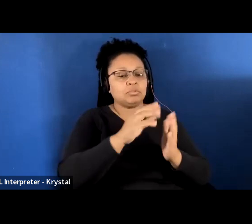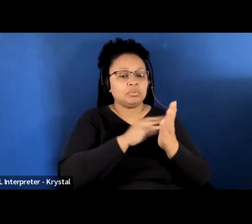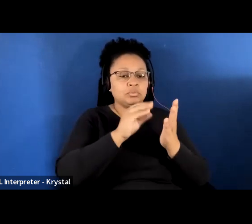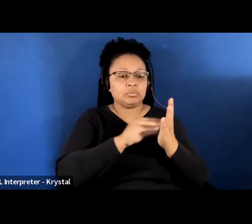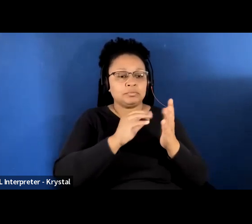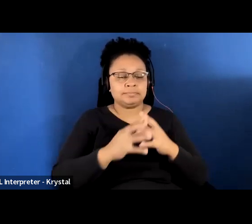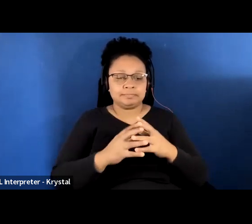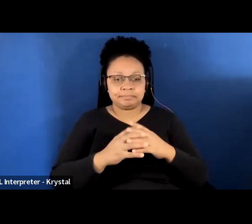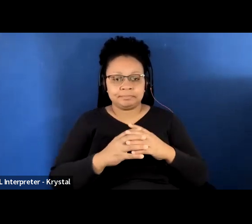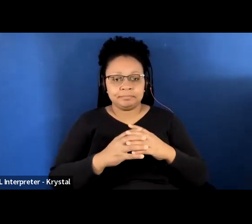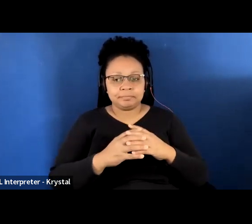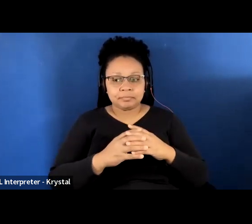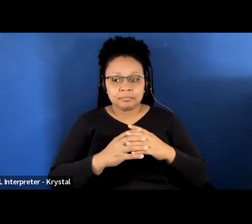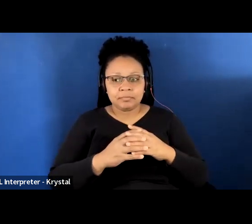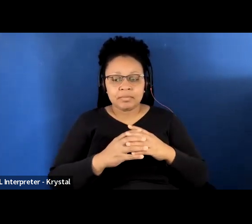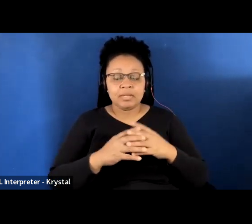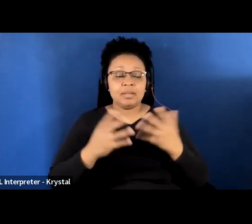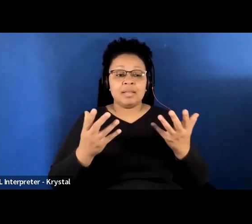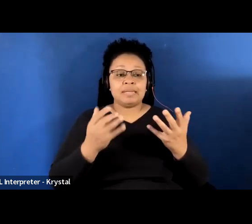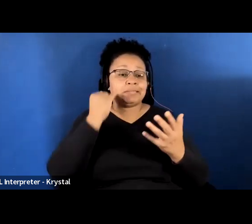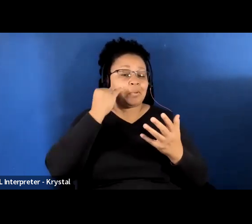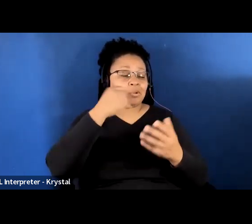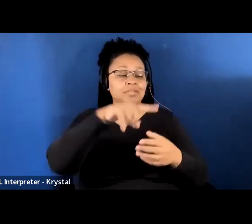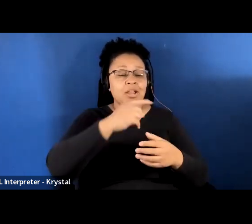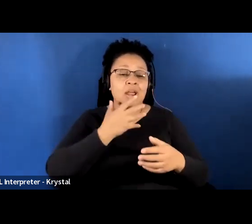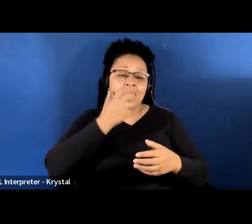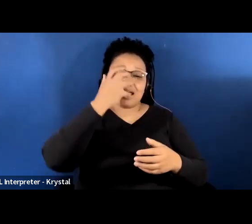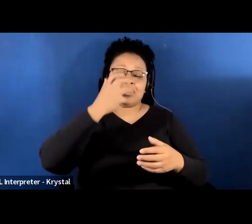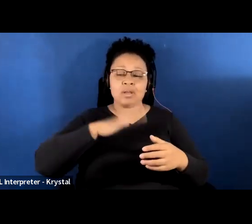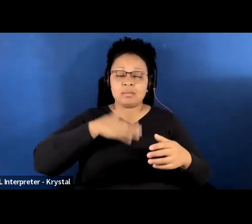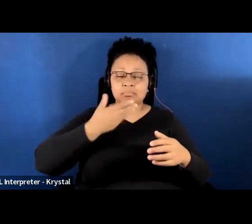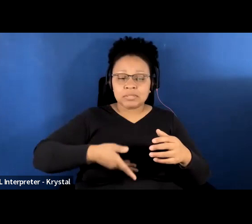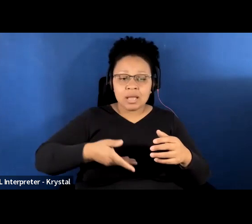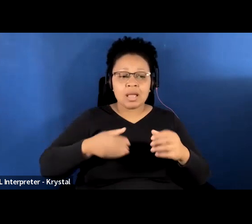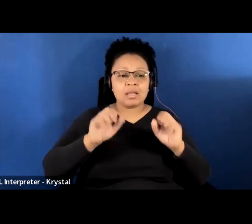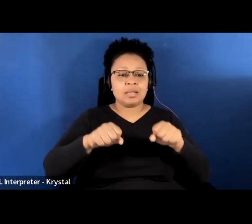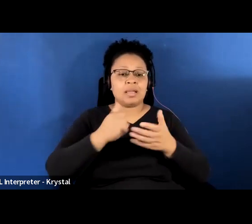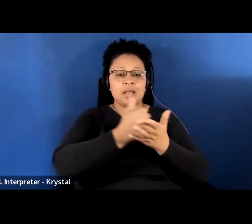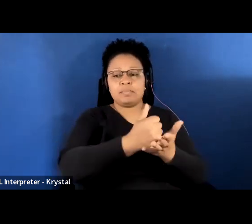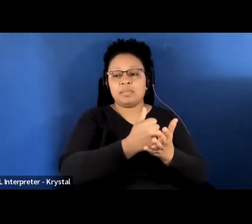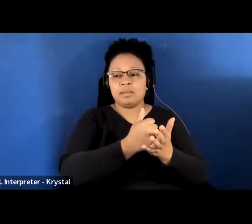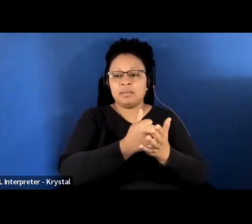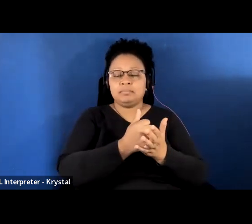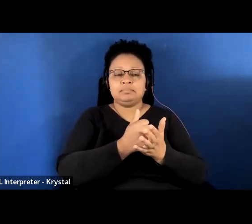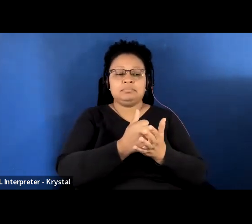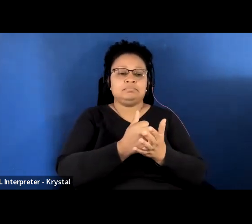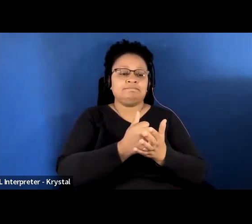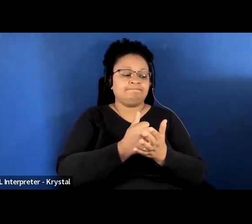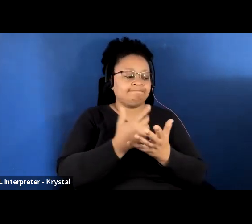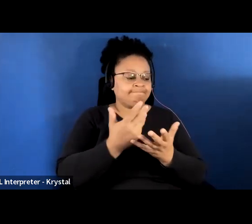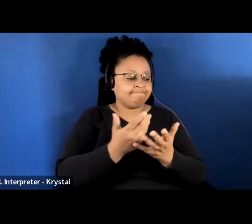Also, if they're angry or upset, we can help them with learning skills to